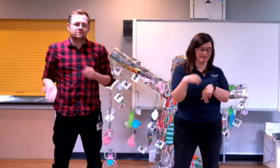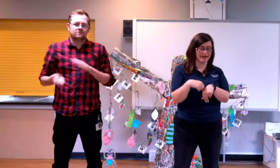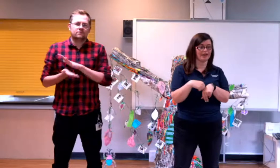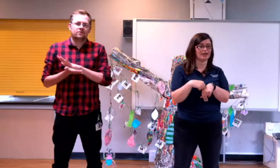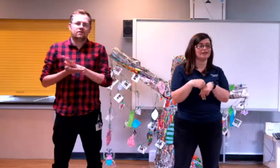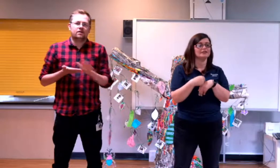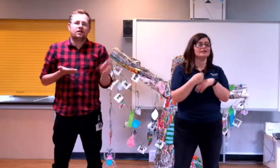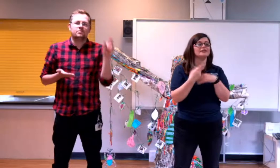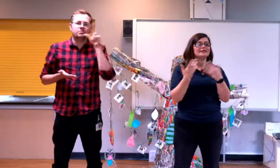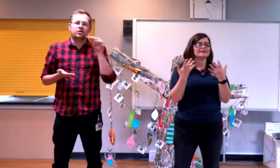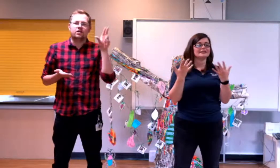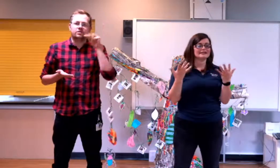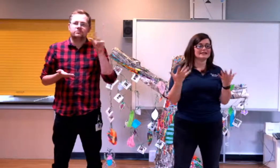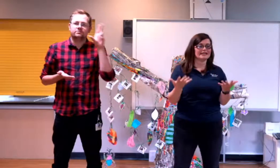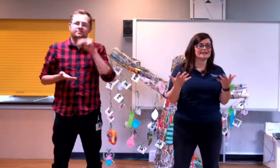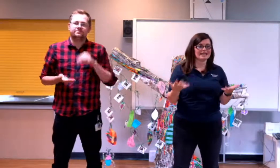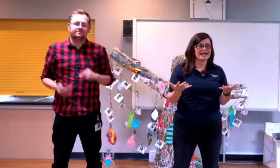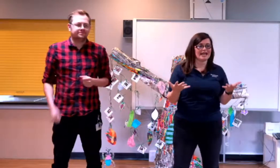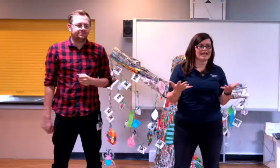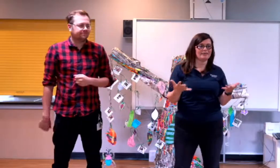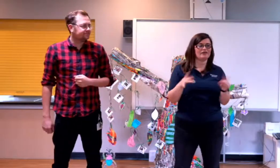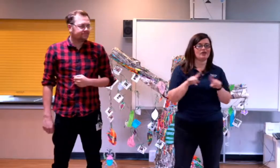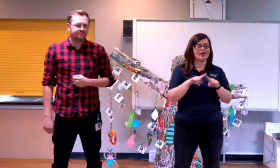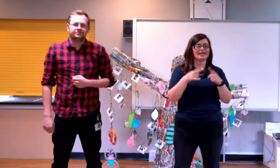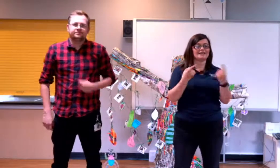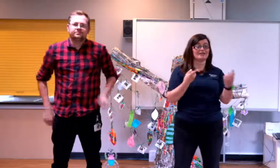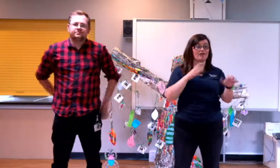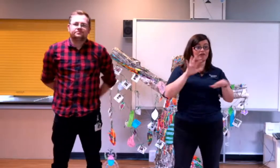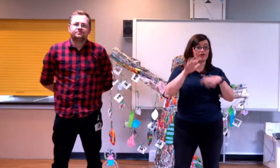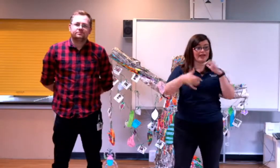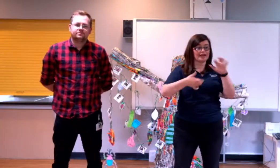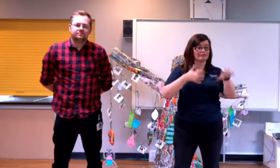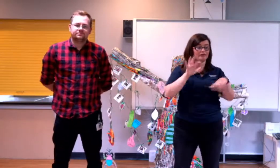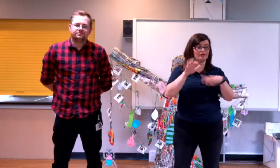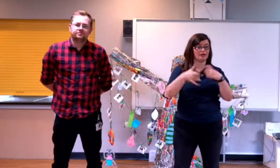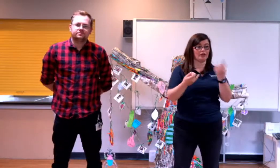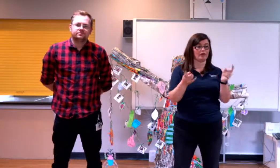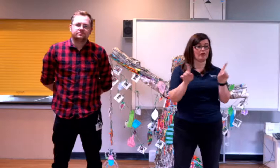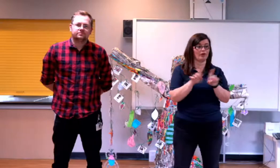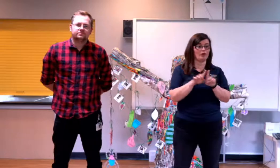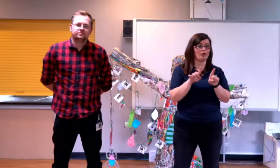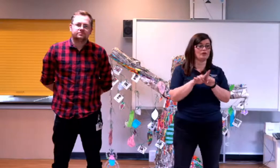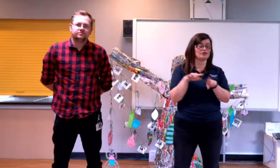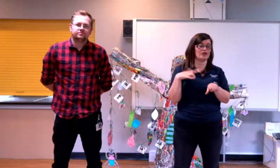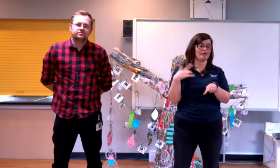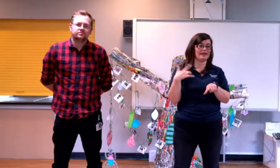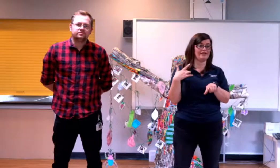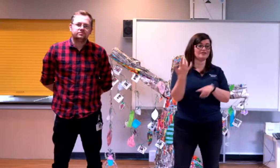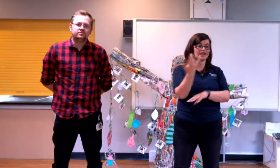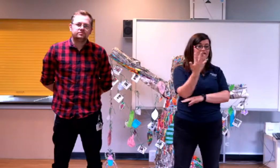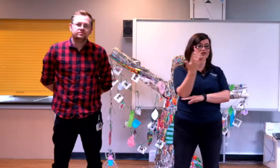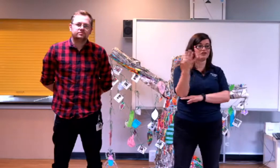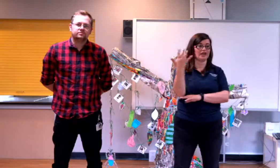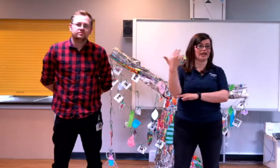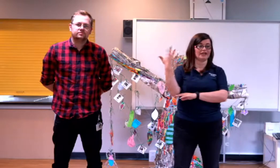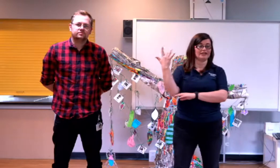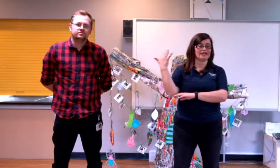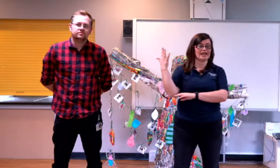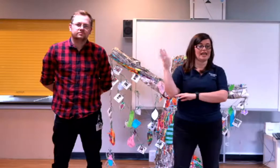back. Hummingbird. Today, we've got a different animal for you that also lives in a tree.